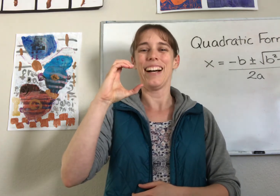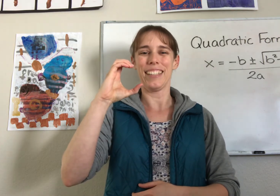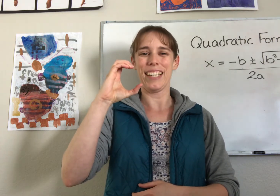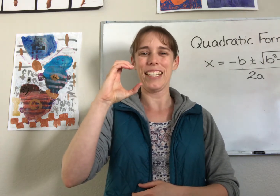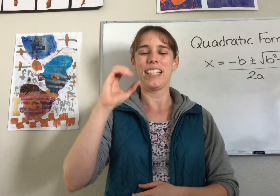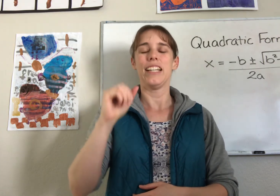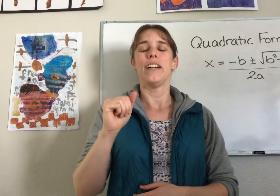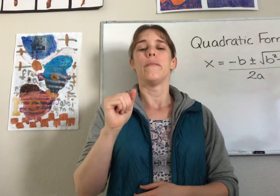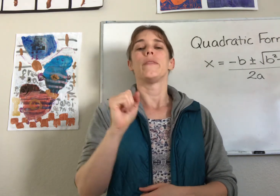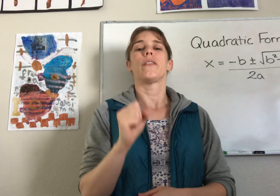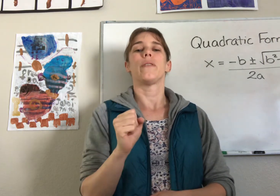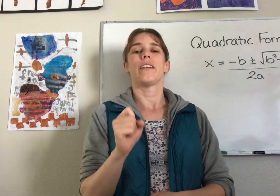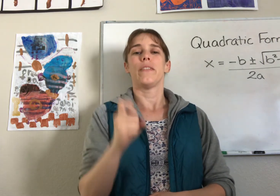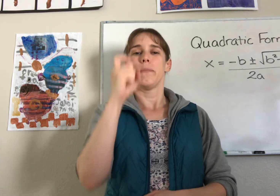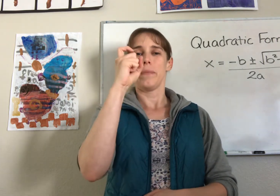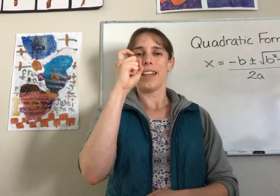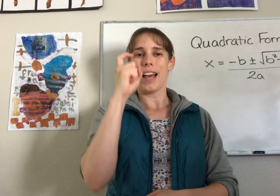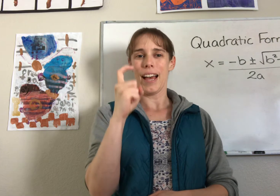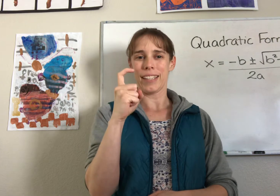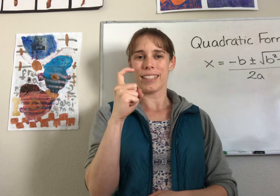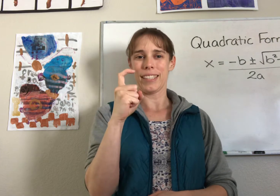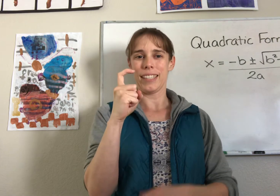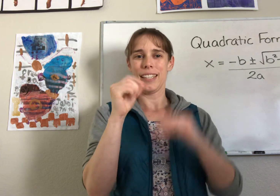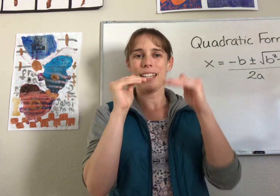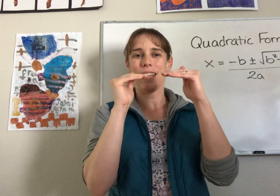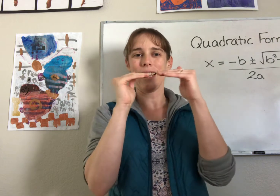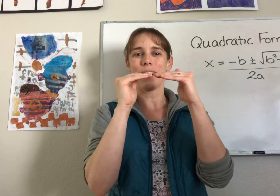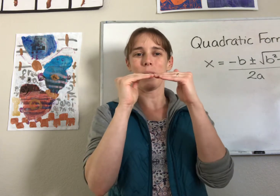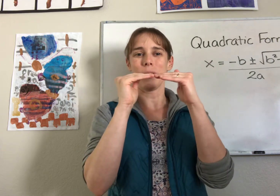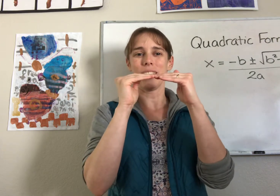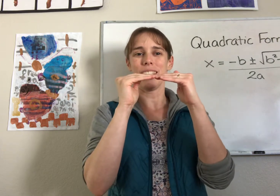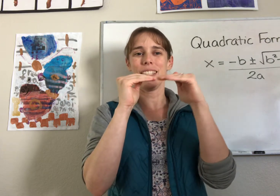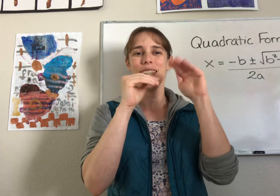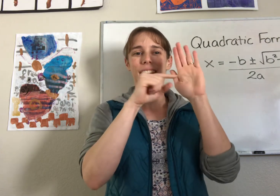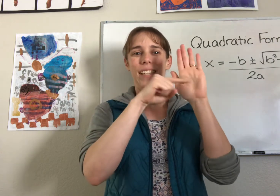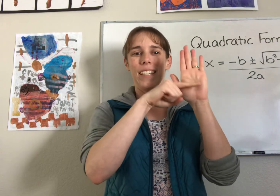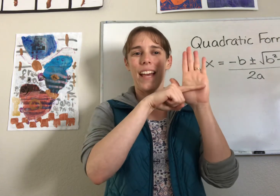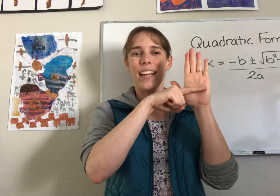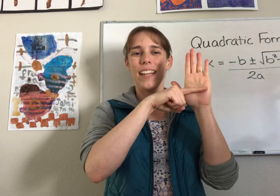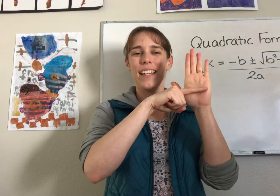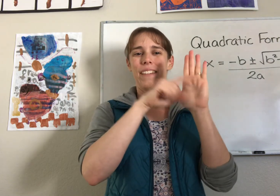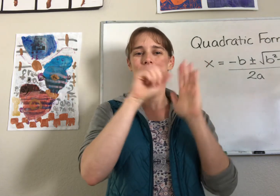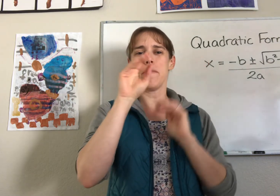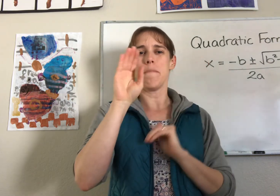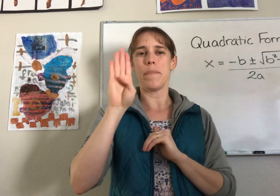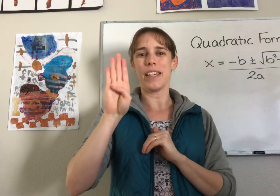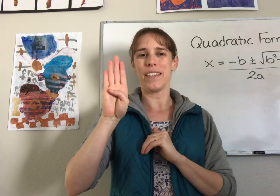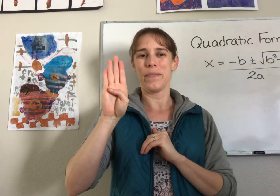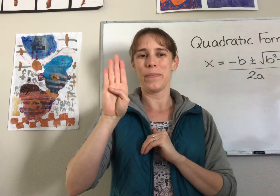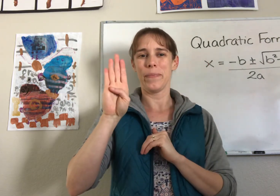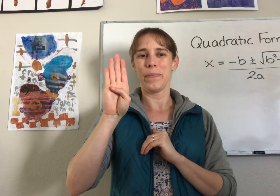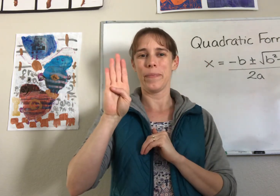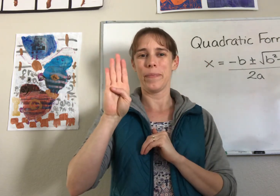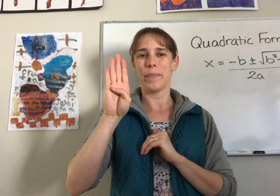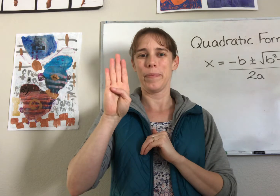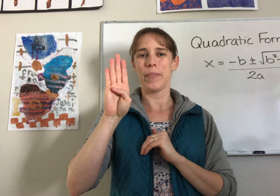right? So we go X equals negative B.